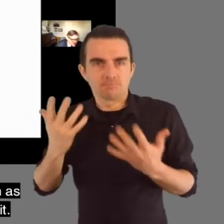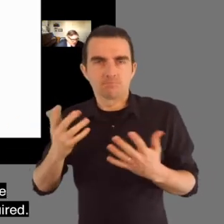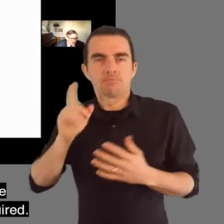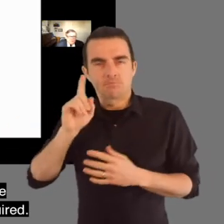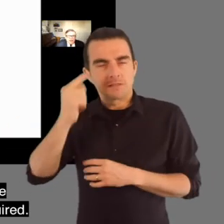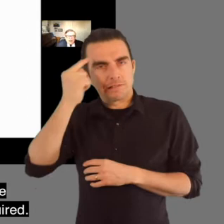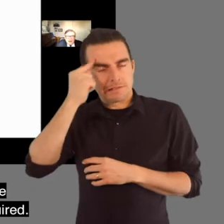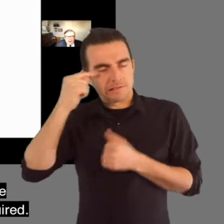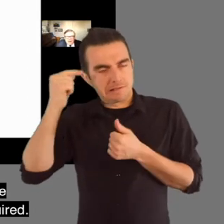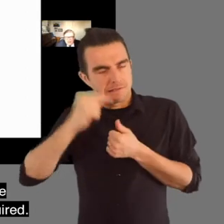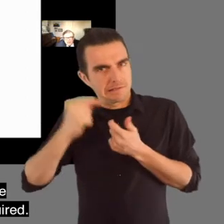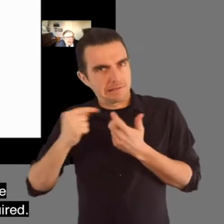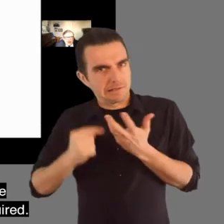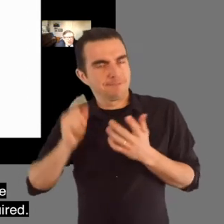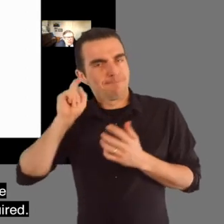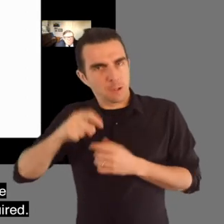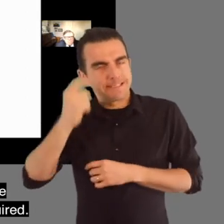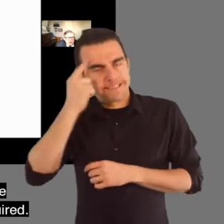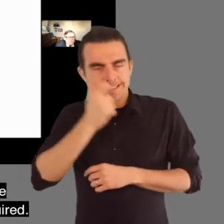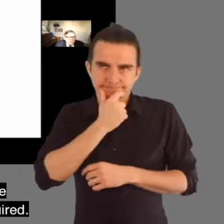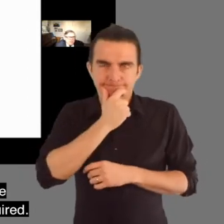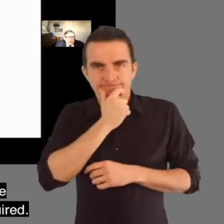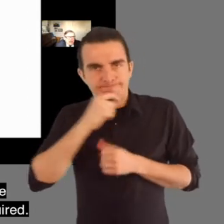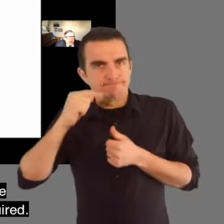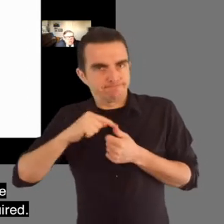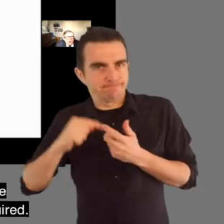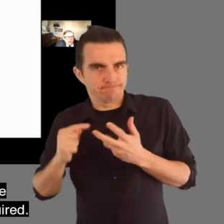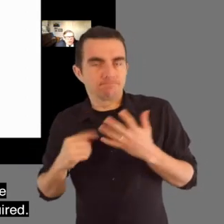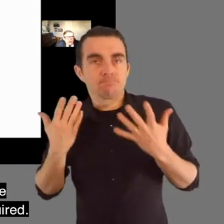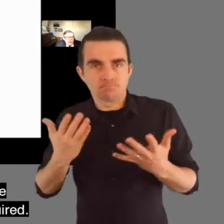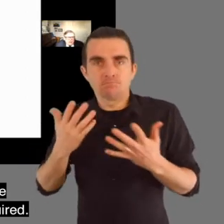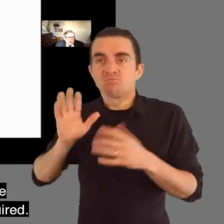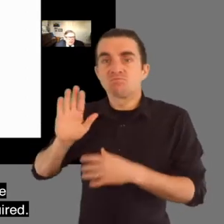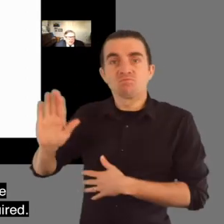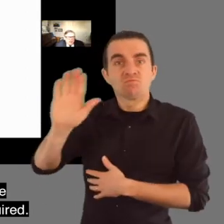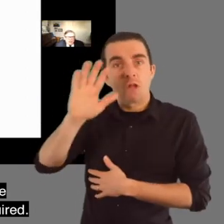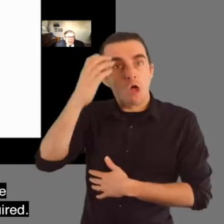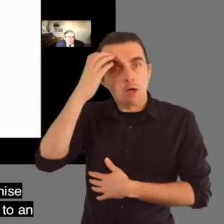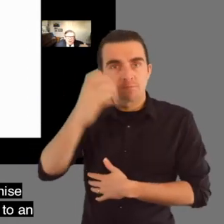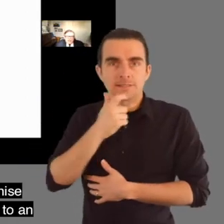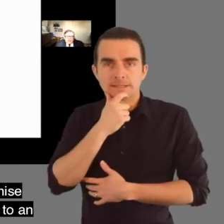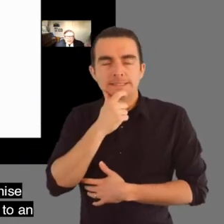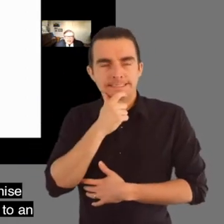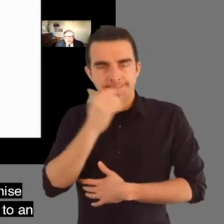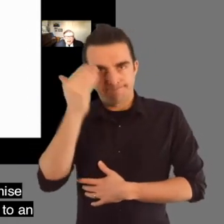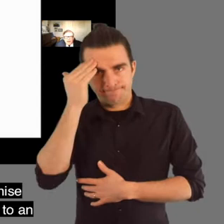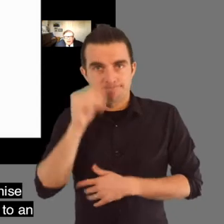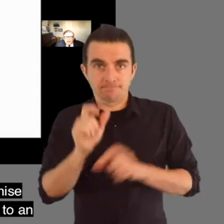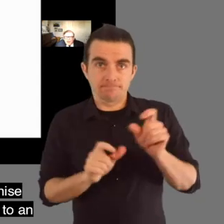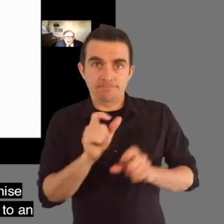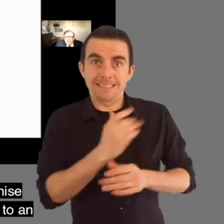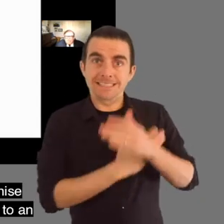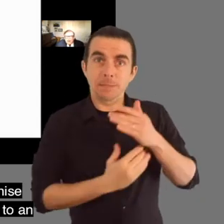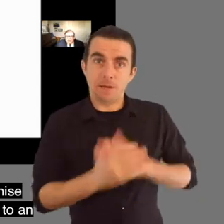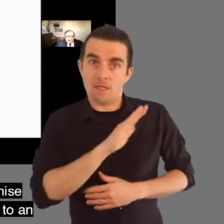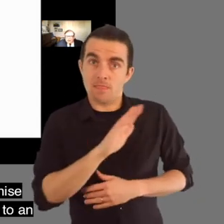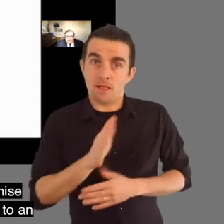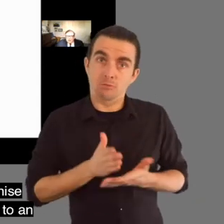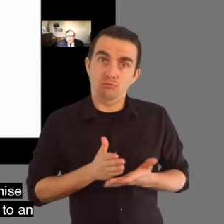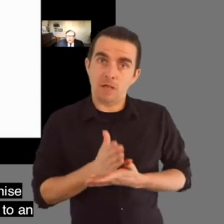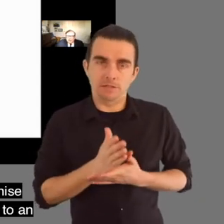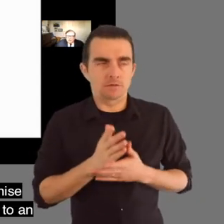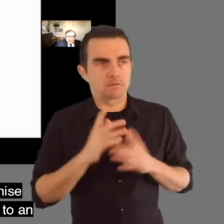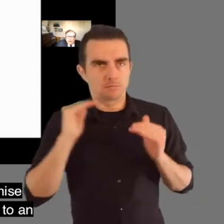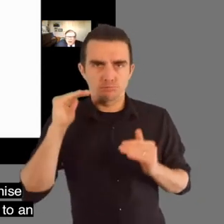it. But clearly, there are some minimum things that are required. So state parties need to recognize the rights of